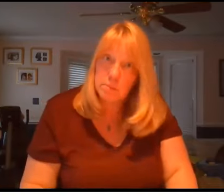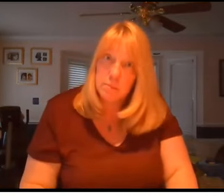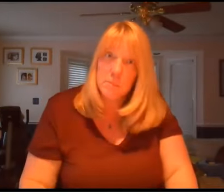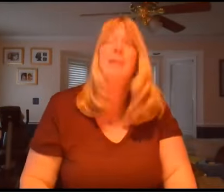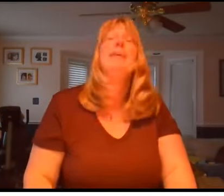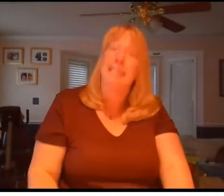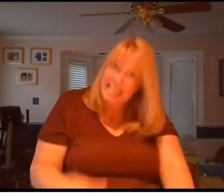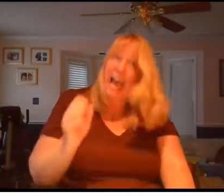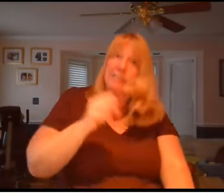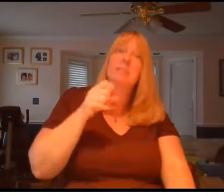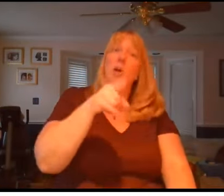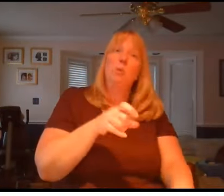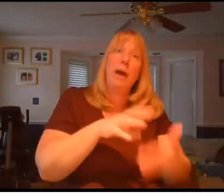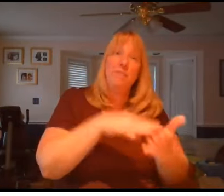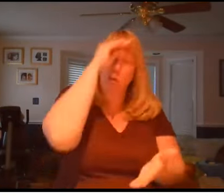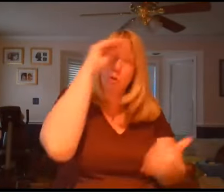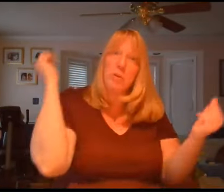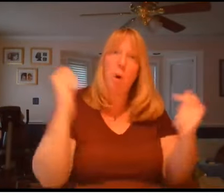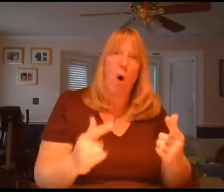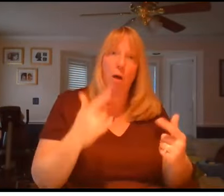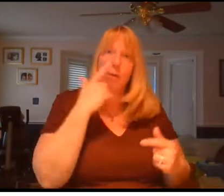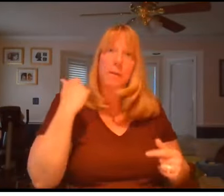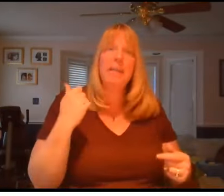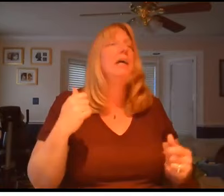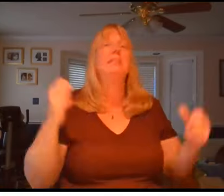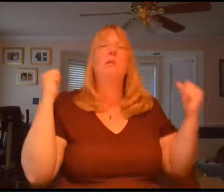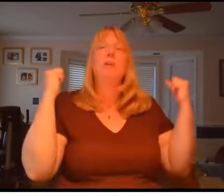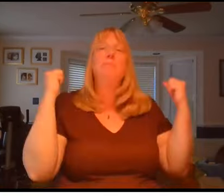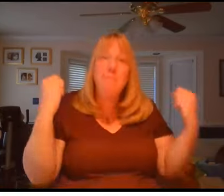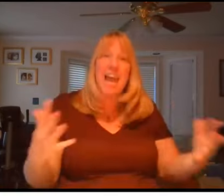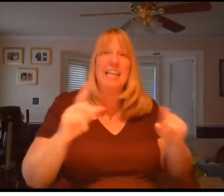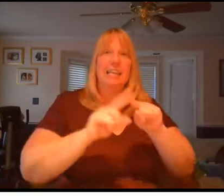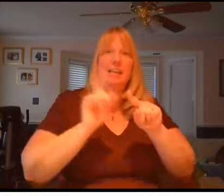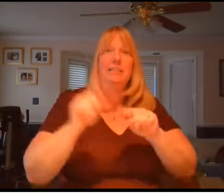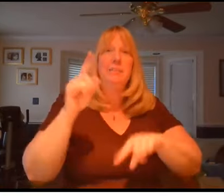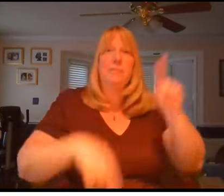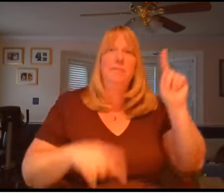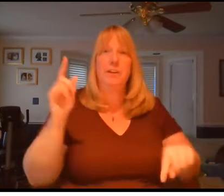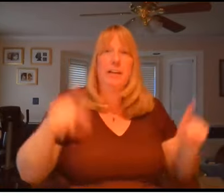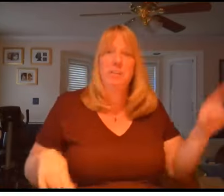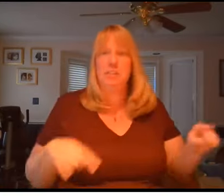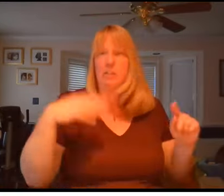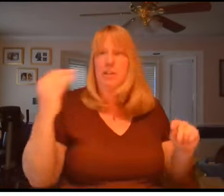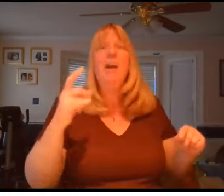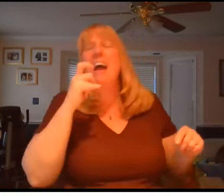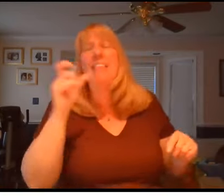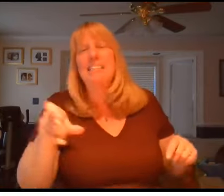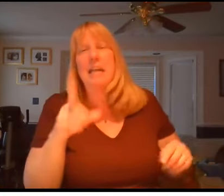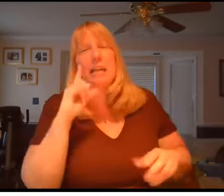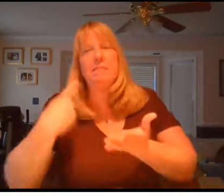with a different handshake with a 5. Yes, you would learn many different ones because there's so many different